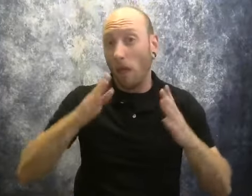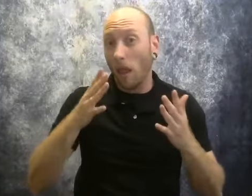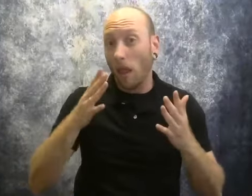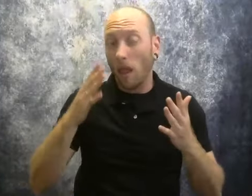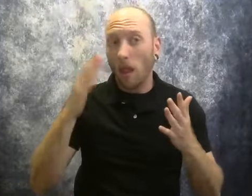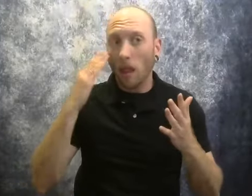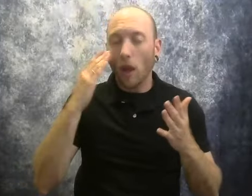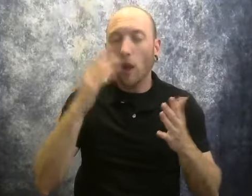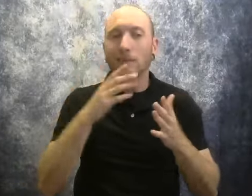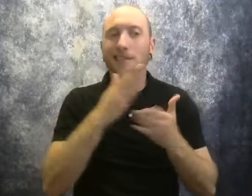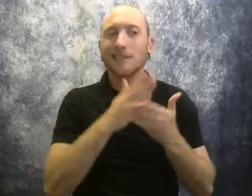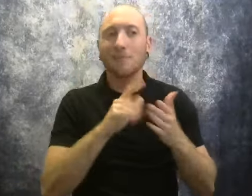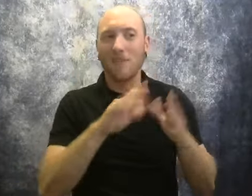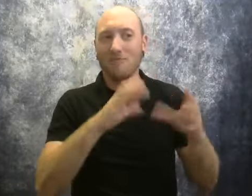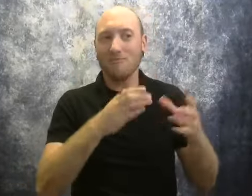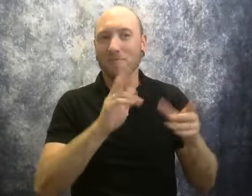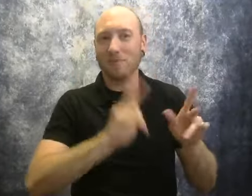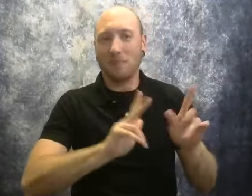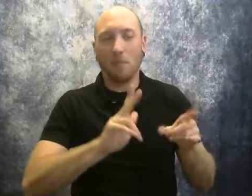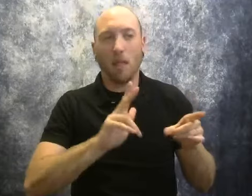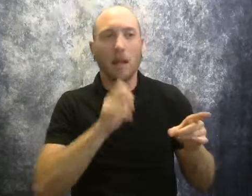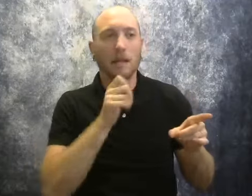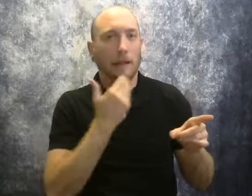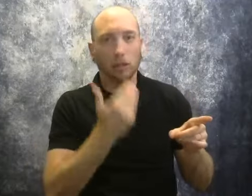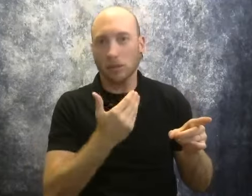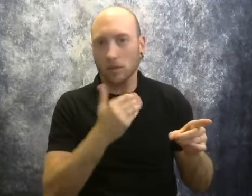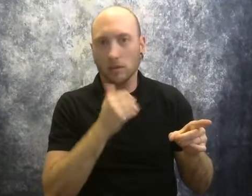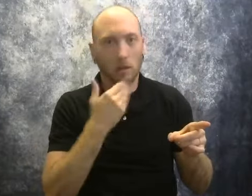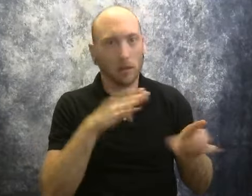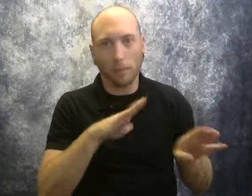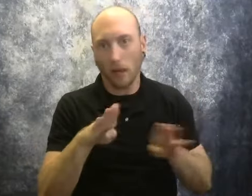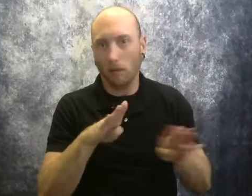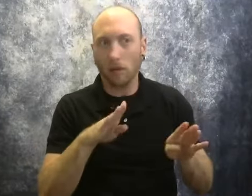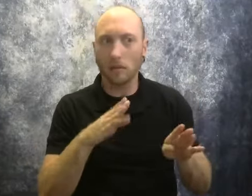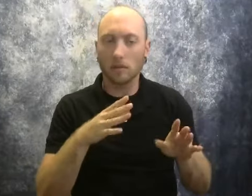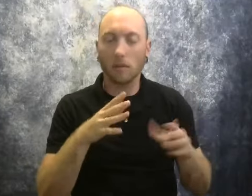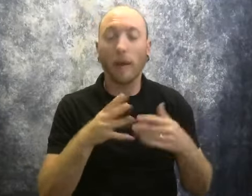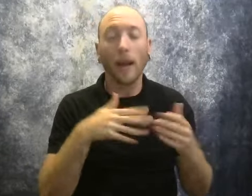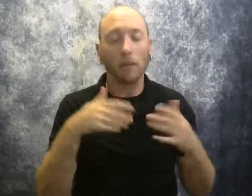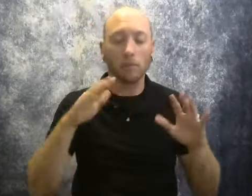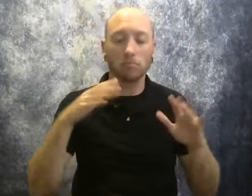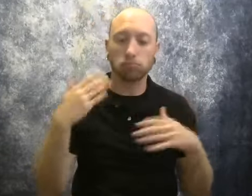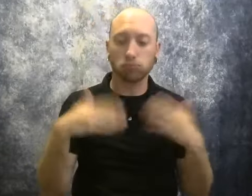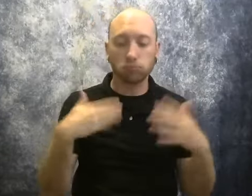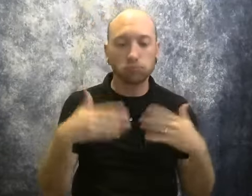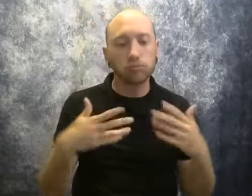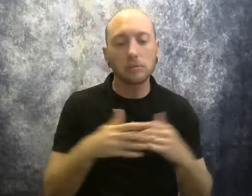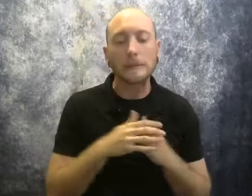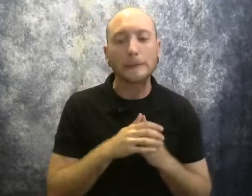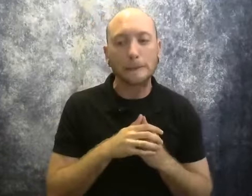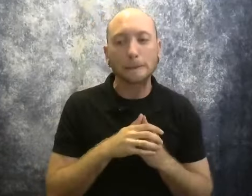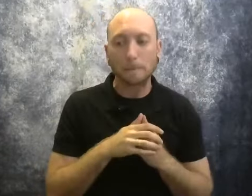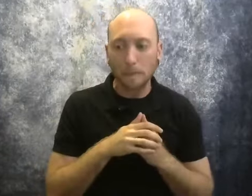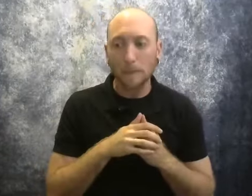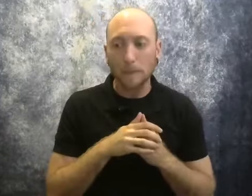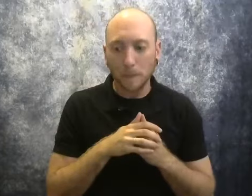bit in trouble, because to belong to some of these fellas, of course, you did some dumb stuff. However, we got through